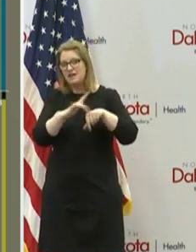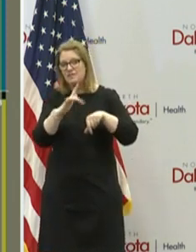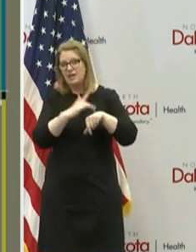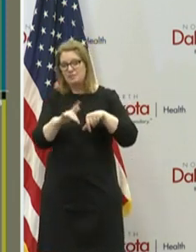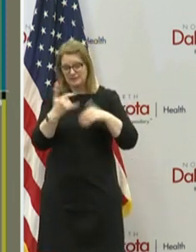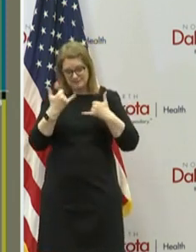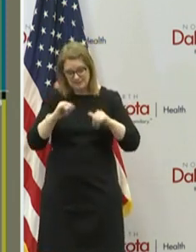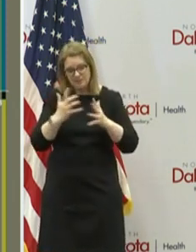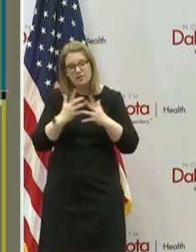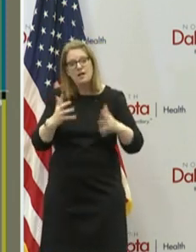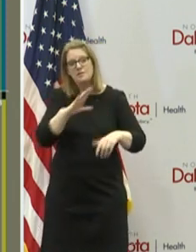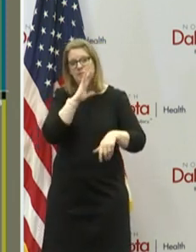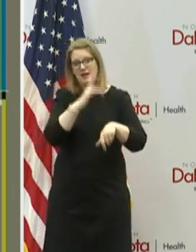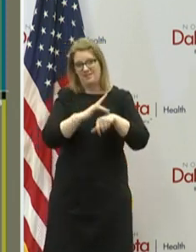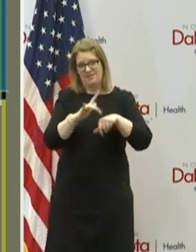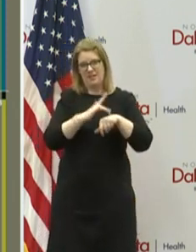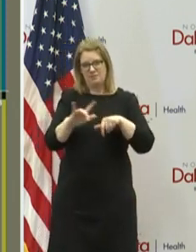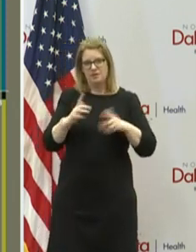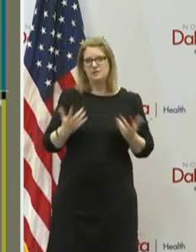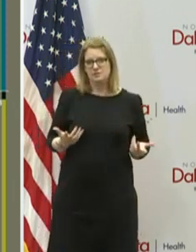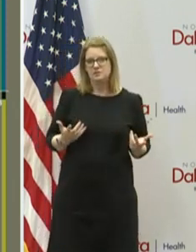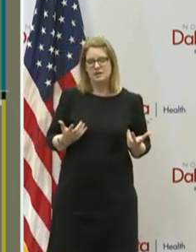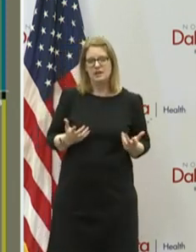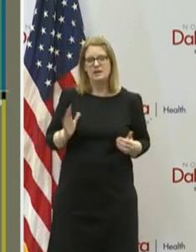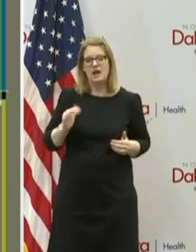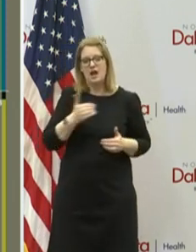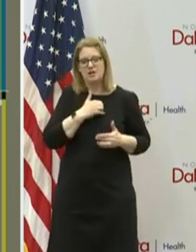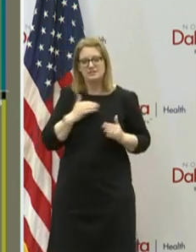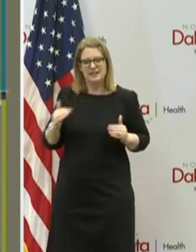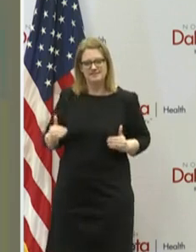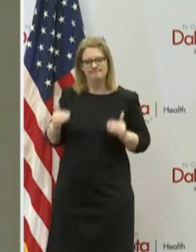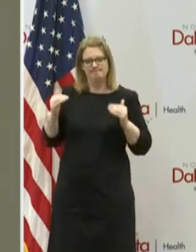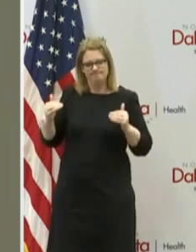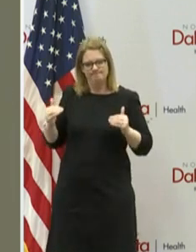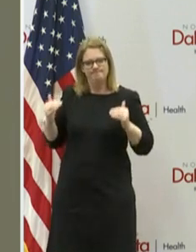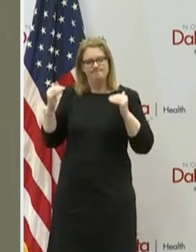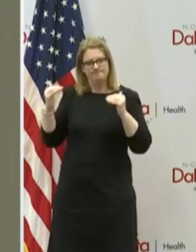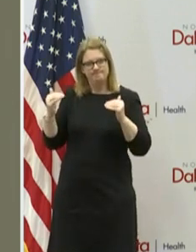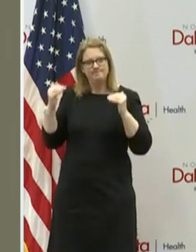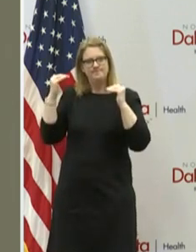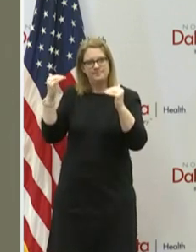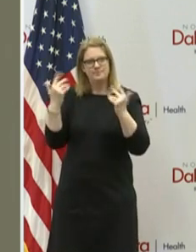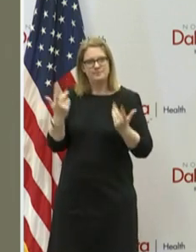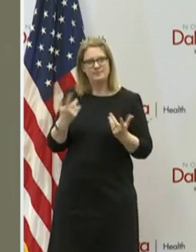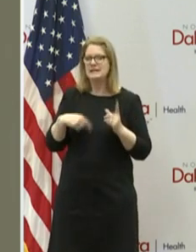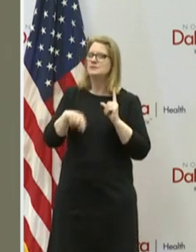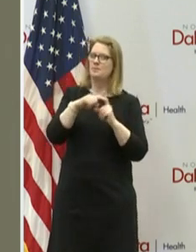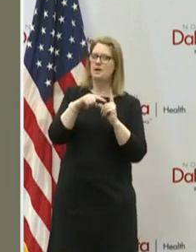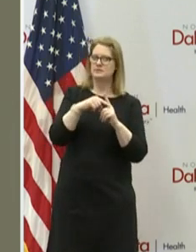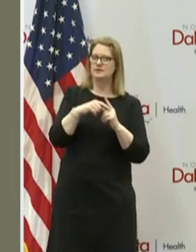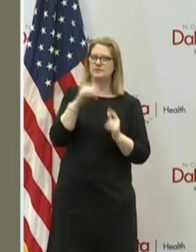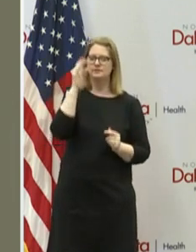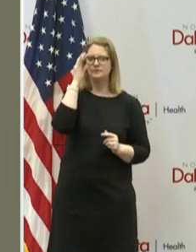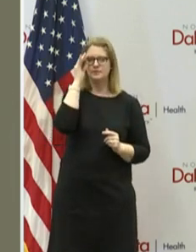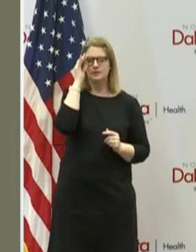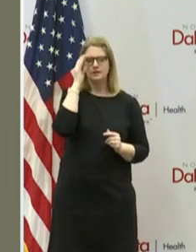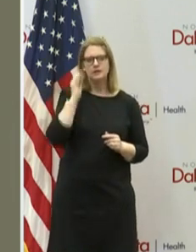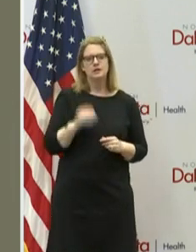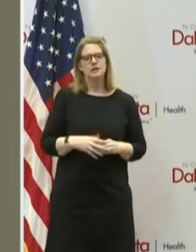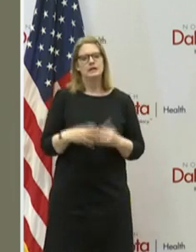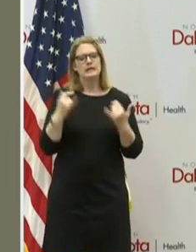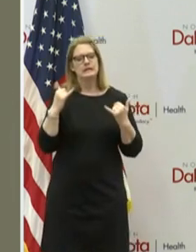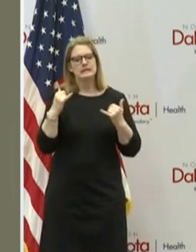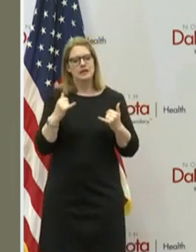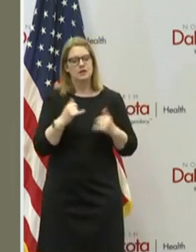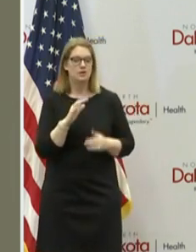with the actives flat, with us building capability, that's really a good thing. So that's positive. When we take a